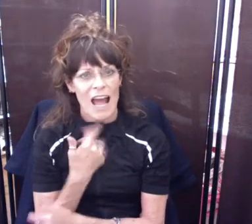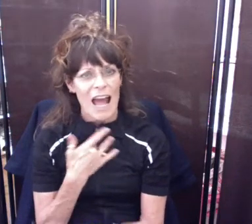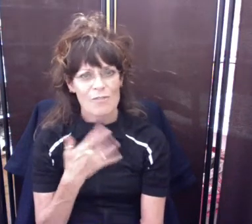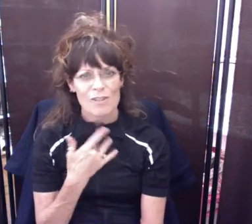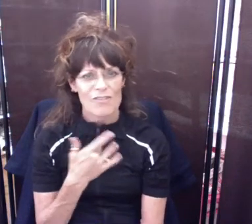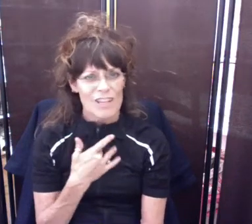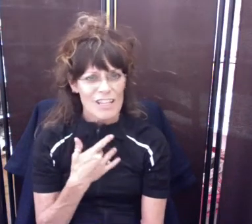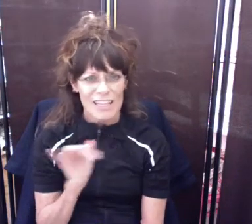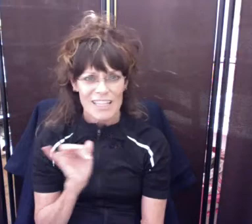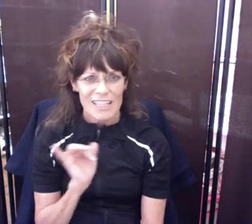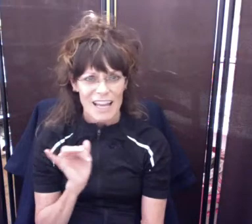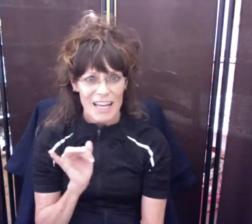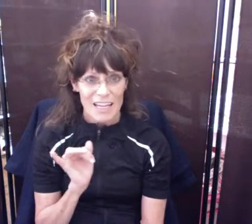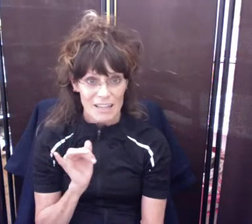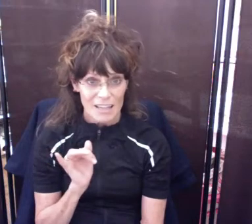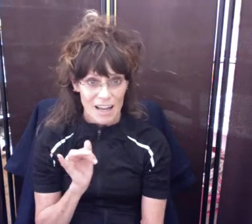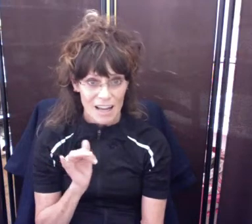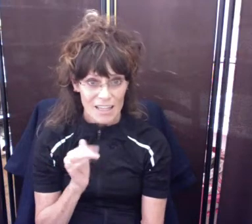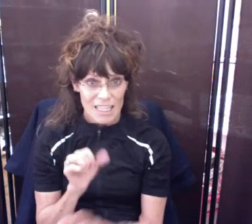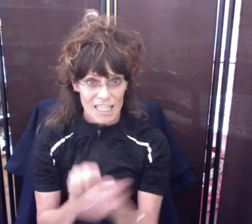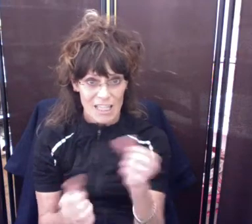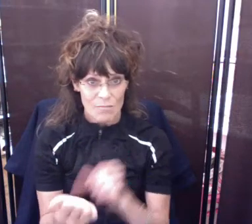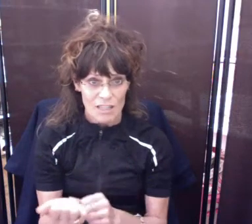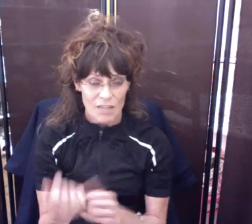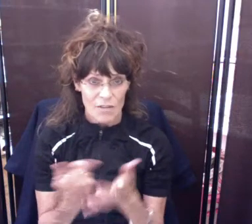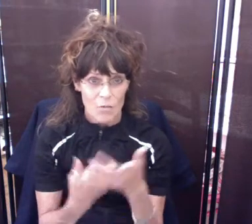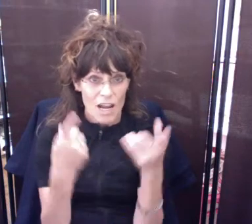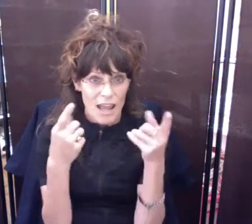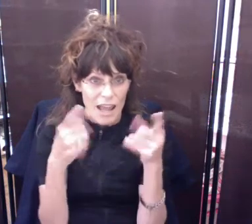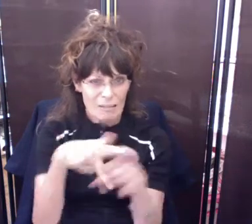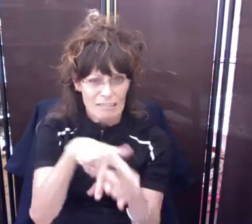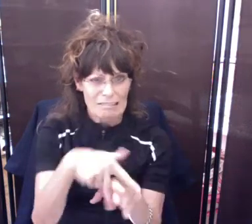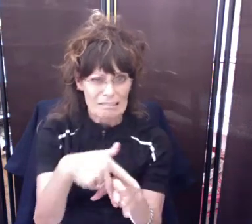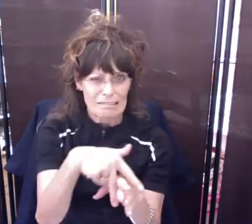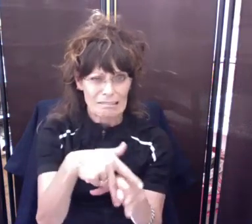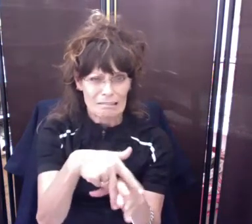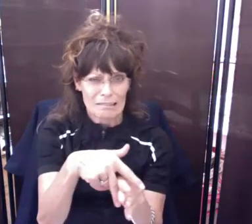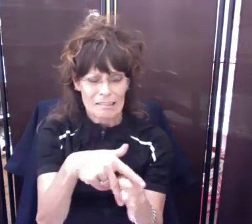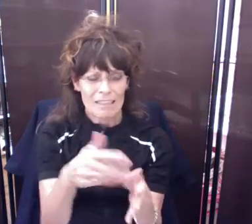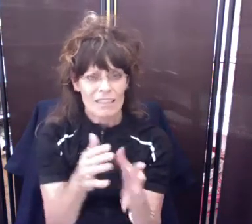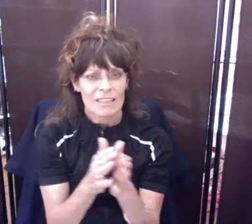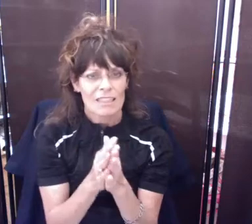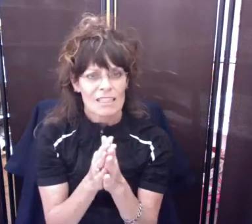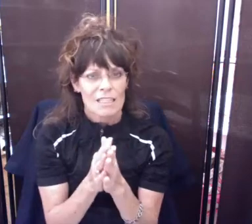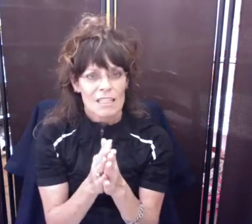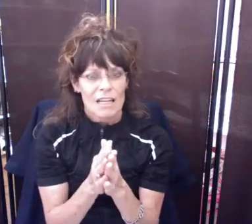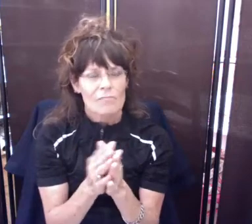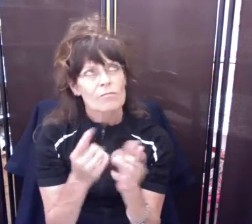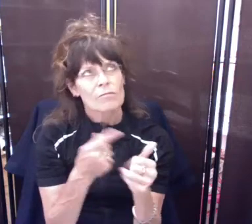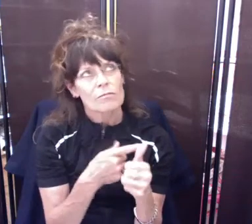And the jumping off point for me looked like this. I can take my own life. I can